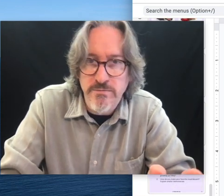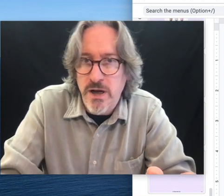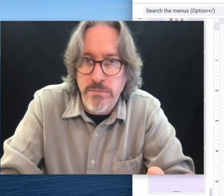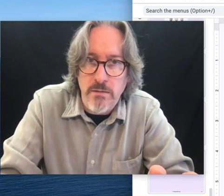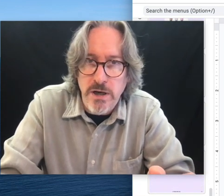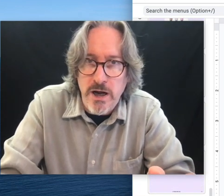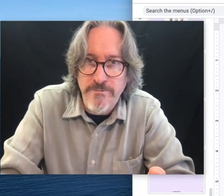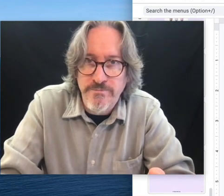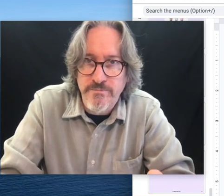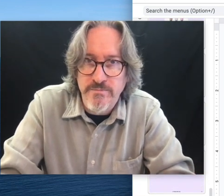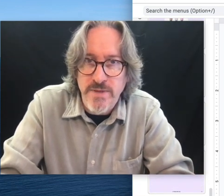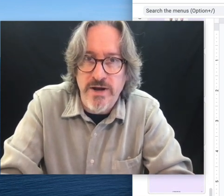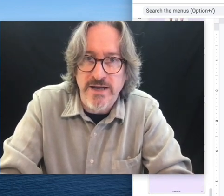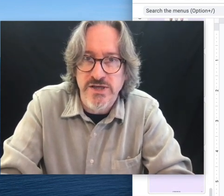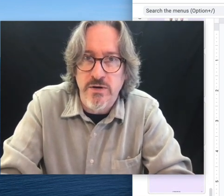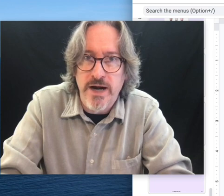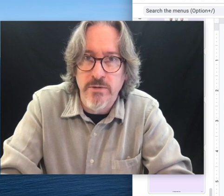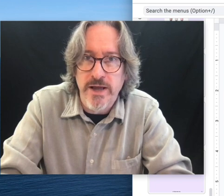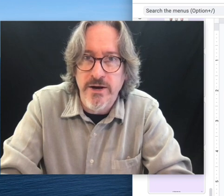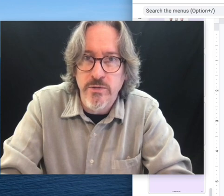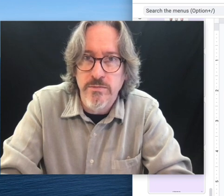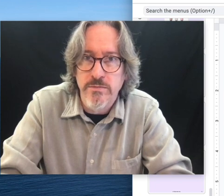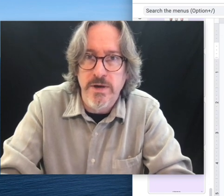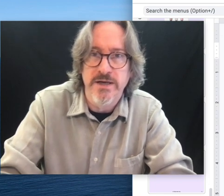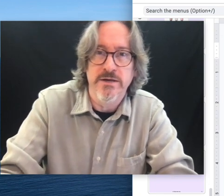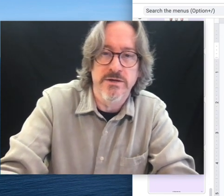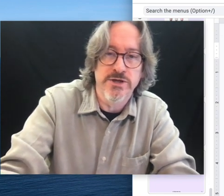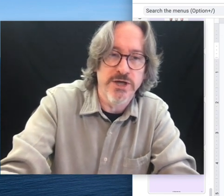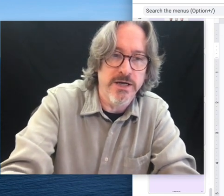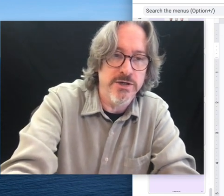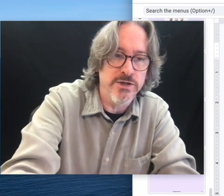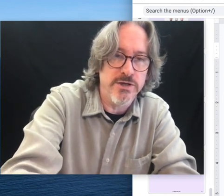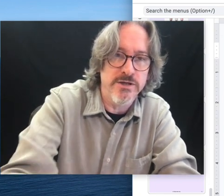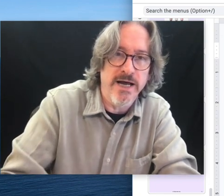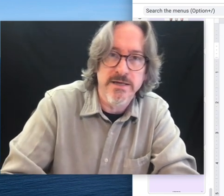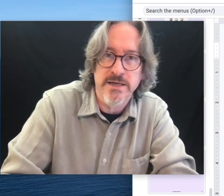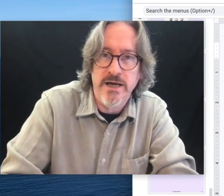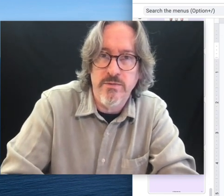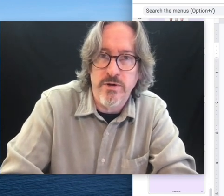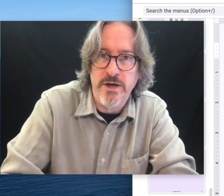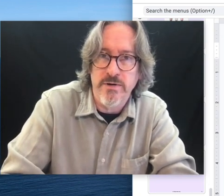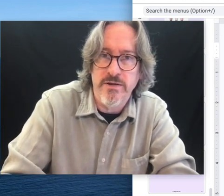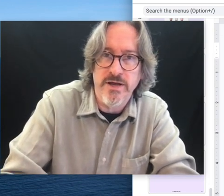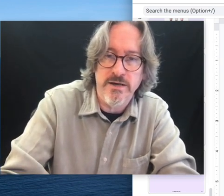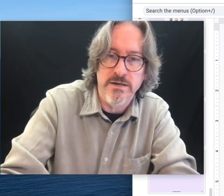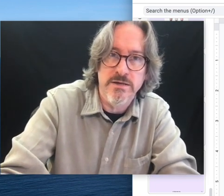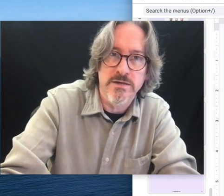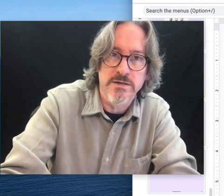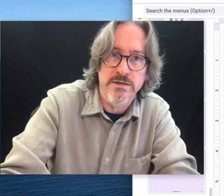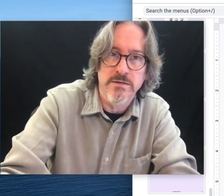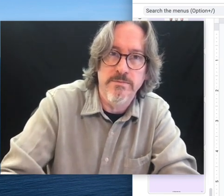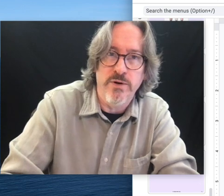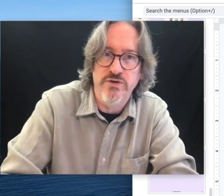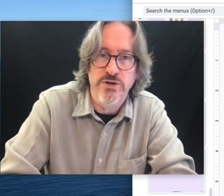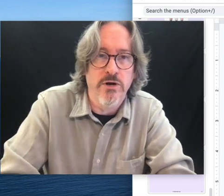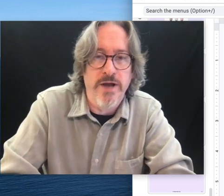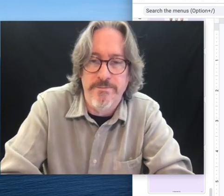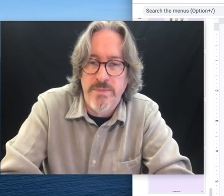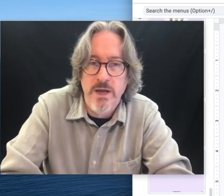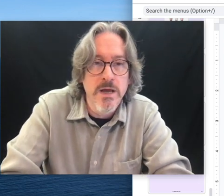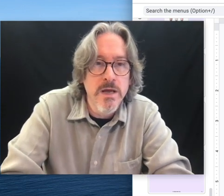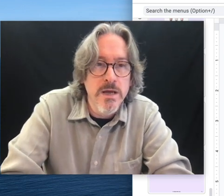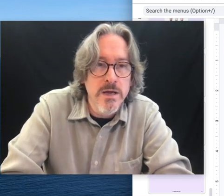Discussion, blah, blah, blah. Okay, so I will add, change that, and we'll get rid of that.